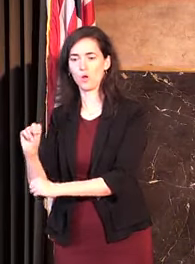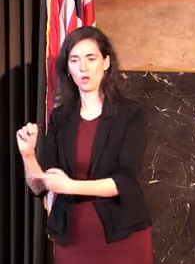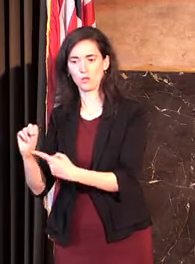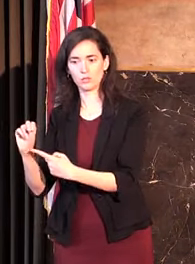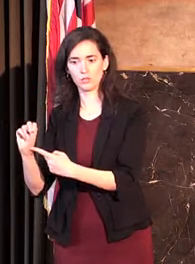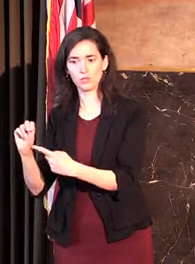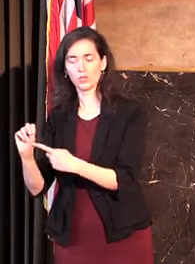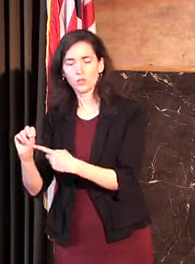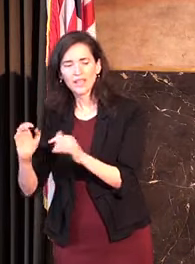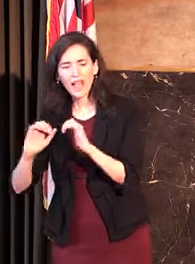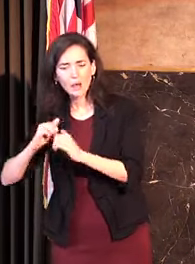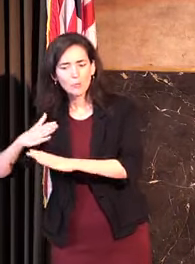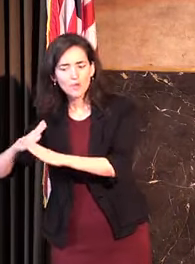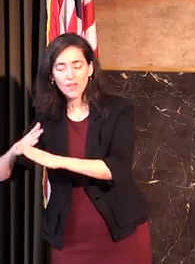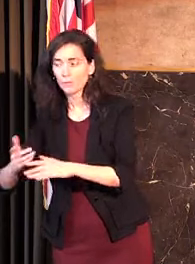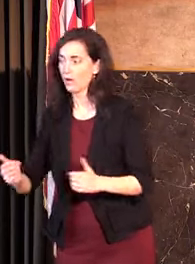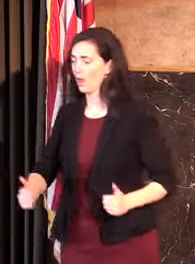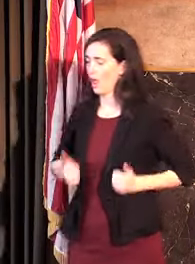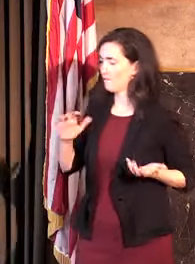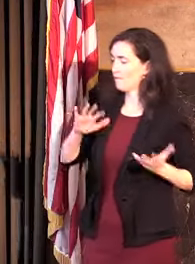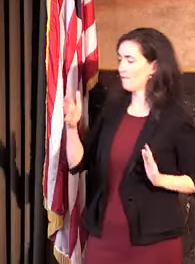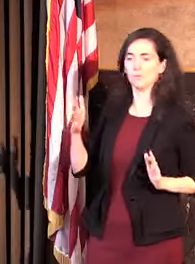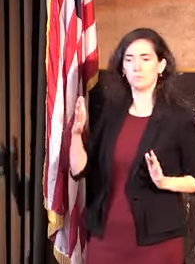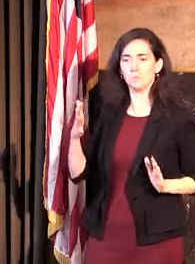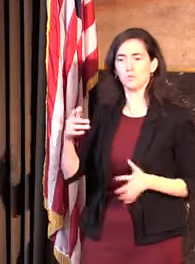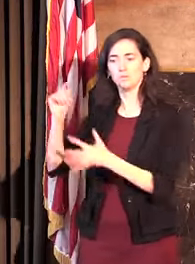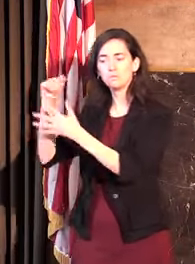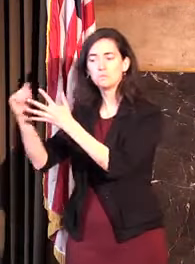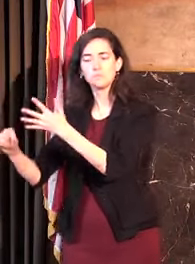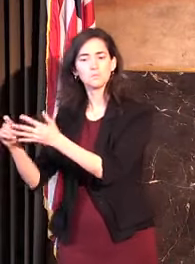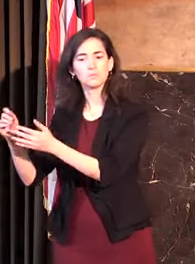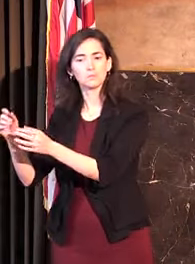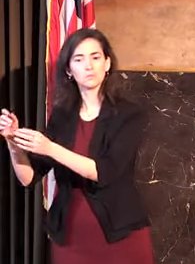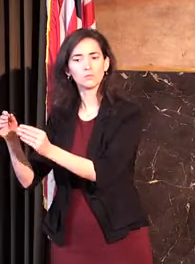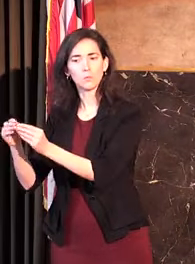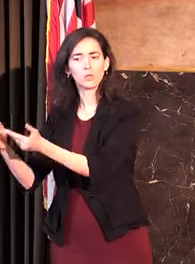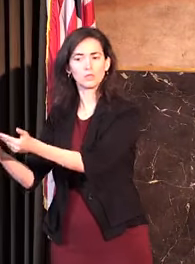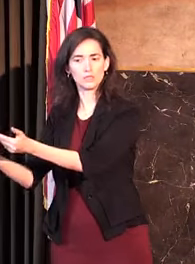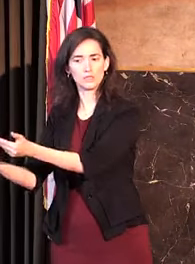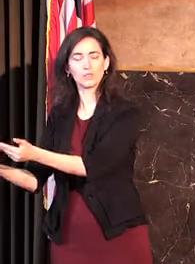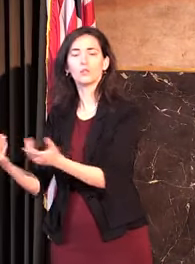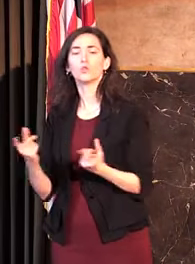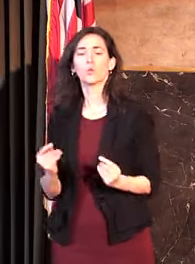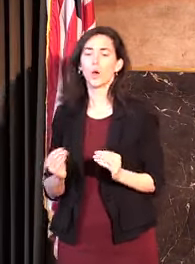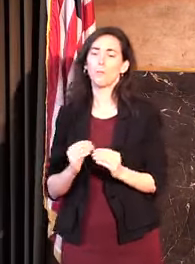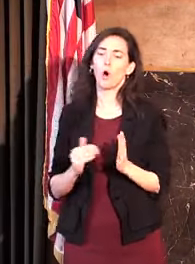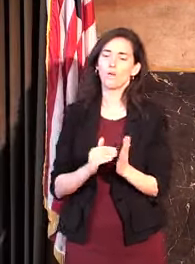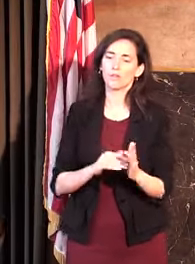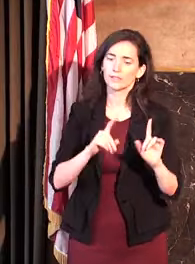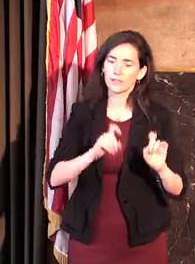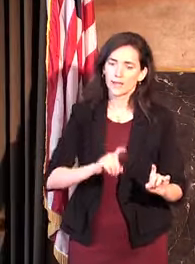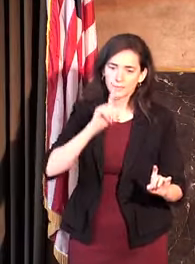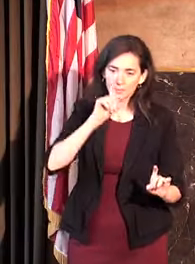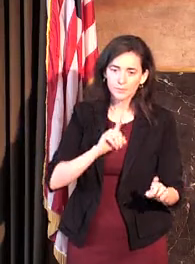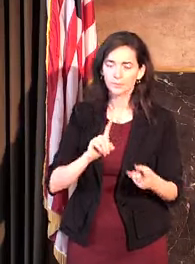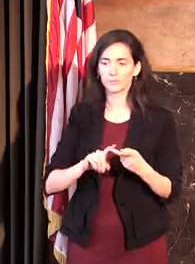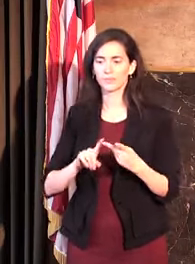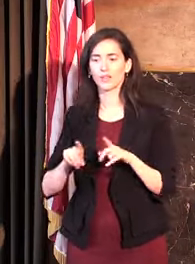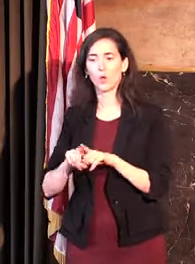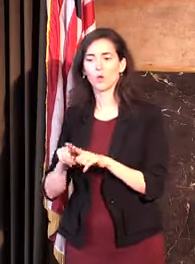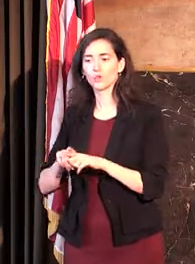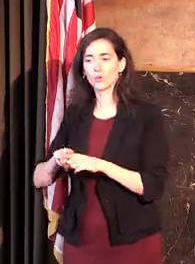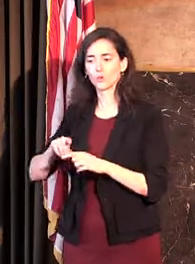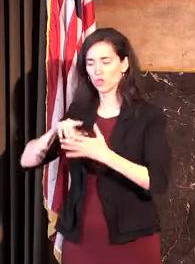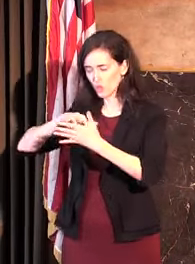major disruption of our lives, and that's a good thing. It means we focus on frequent testing, genetic sequencing, on vaccines,